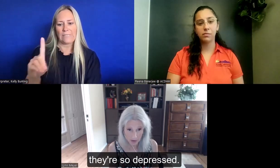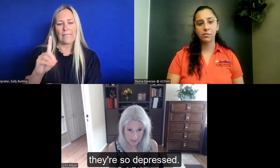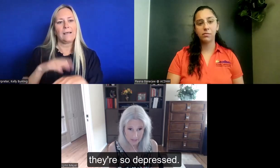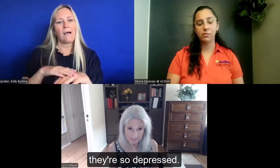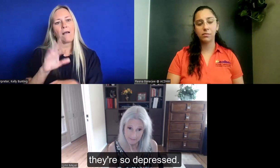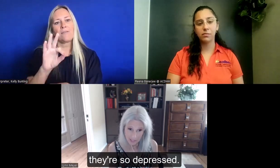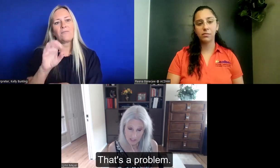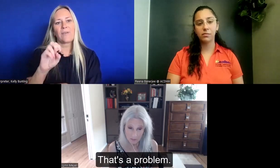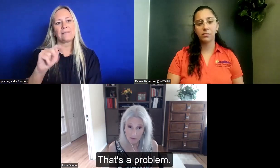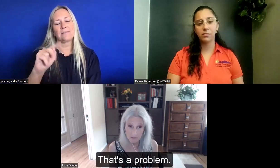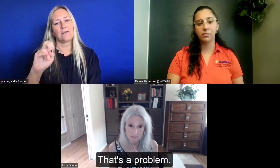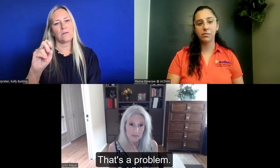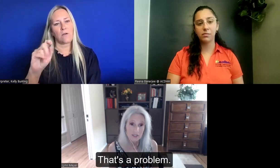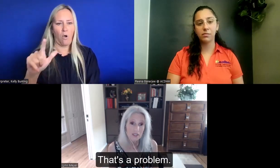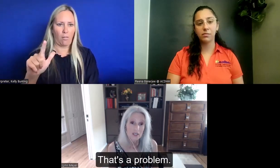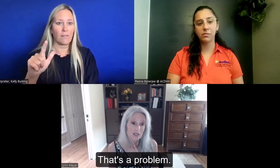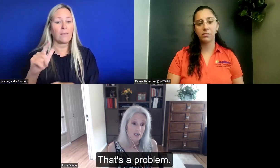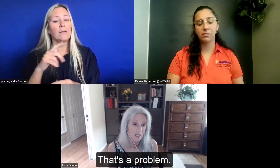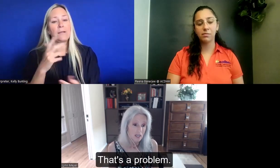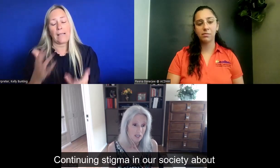so depressed. That's a problem.